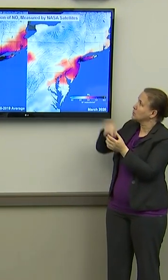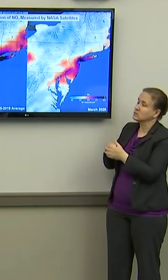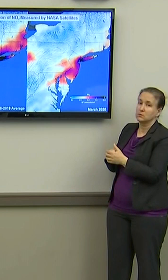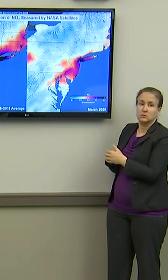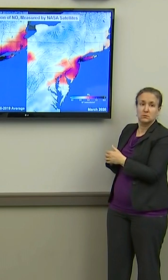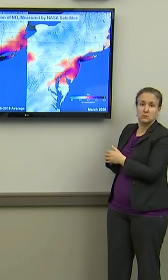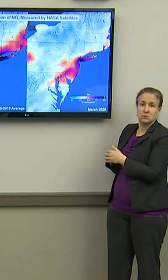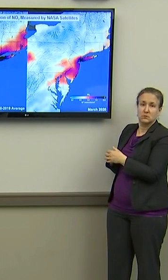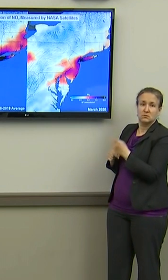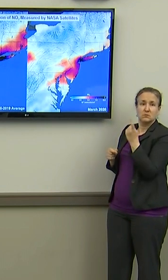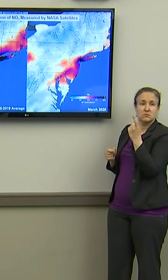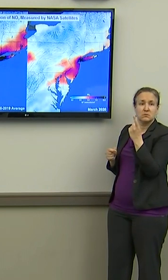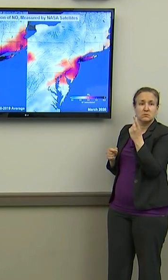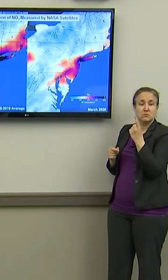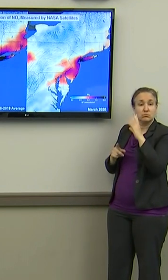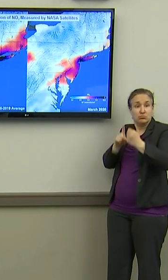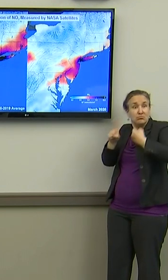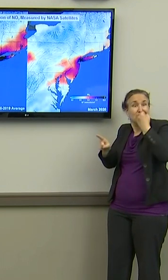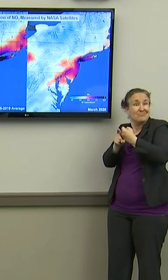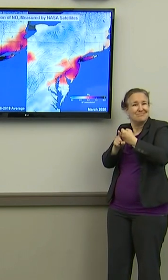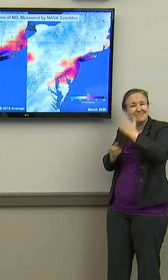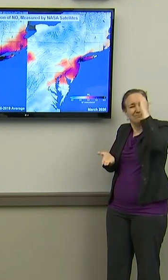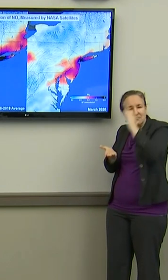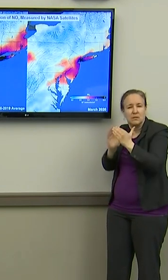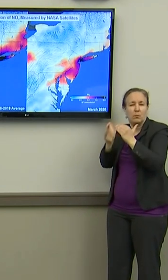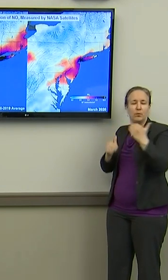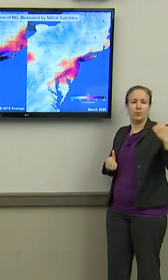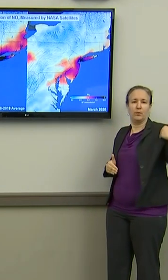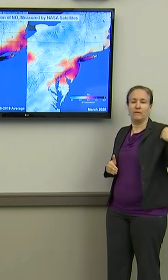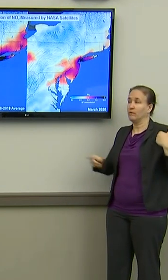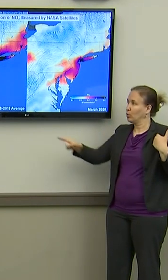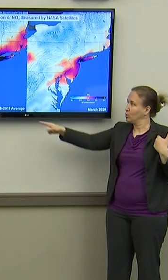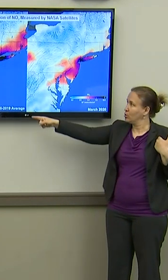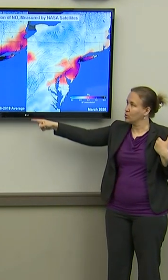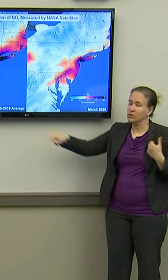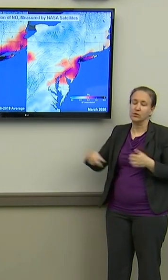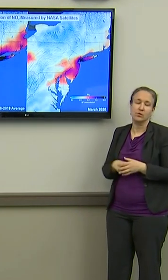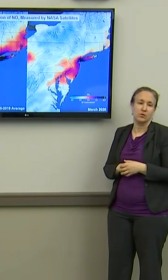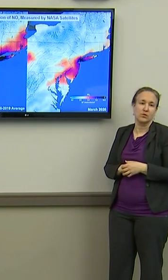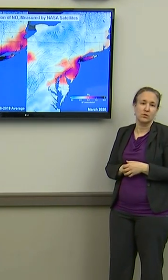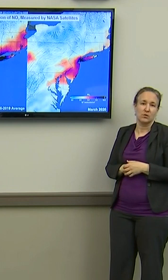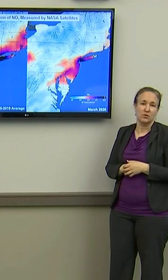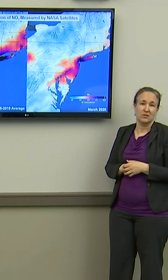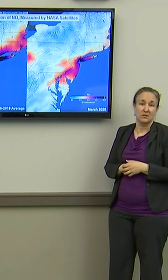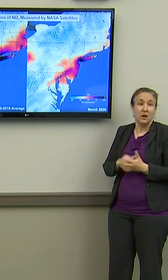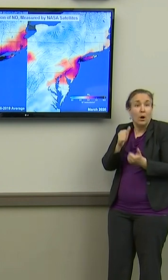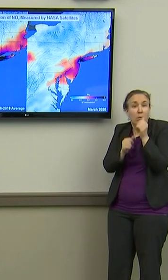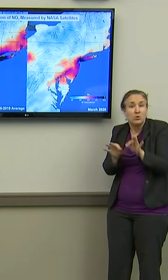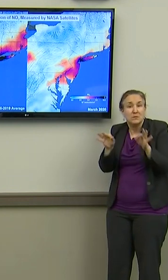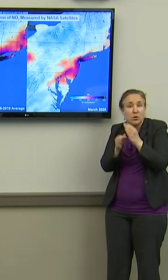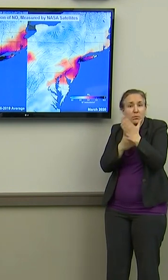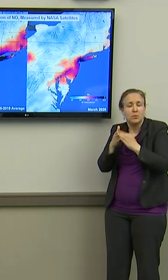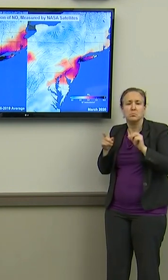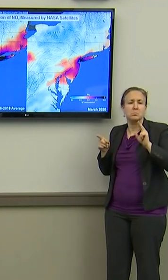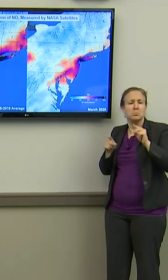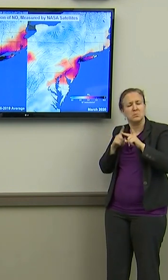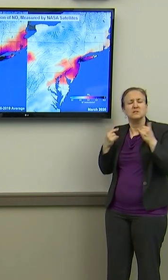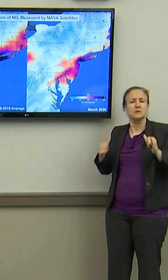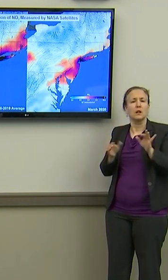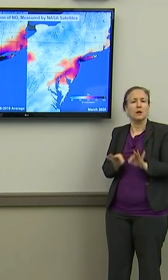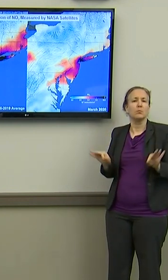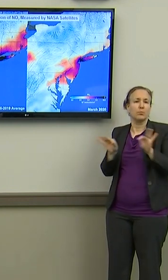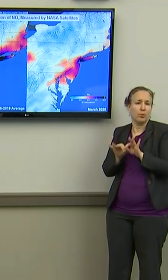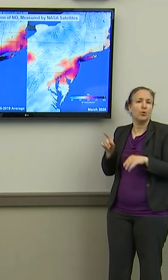is much less impacted than we used to be. So maybe not the most important thing, but a pretty important